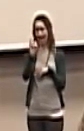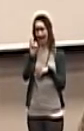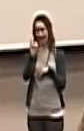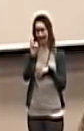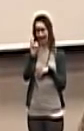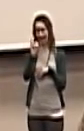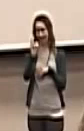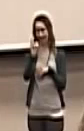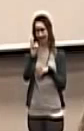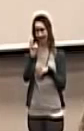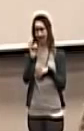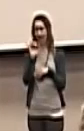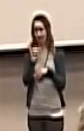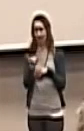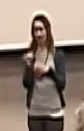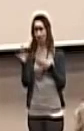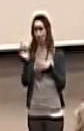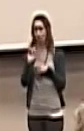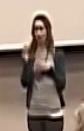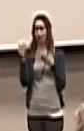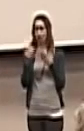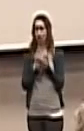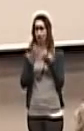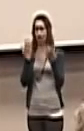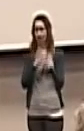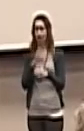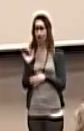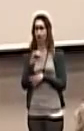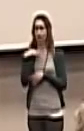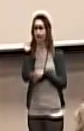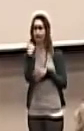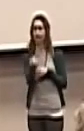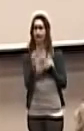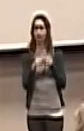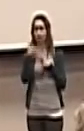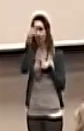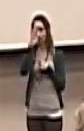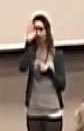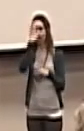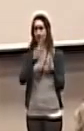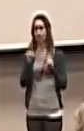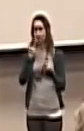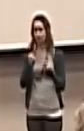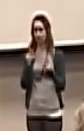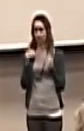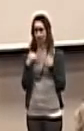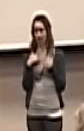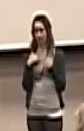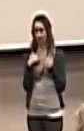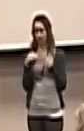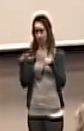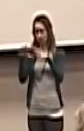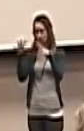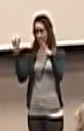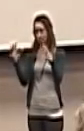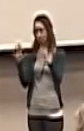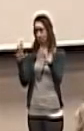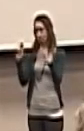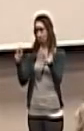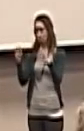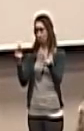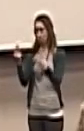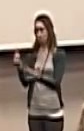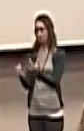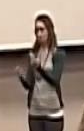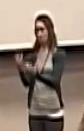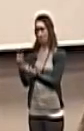the new covenant would be given to God's people. There was this burning bush, a bush that was burning and not